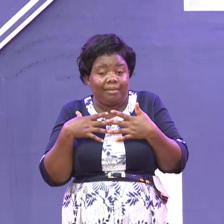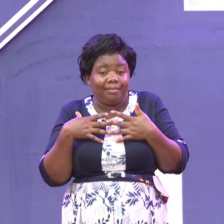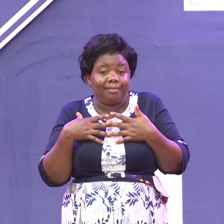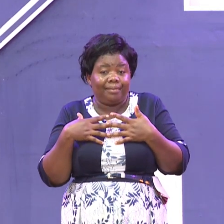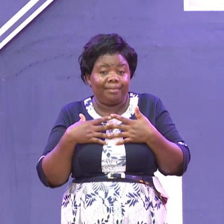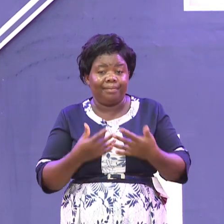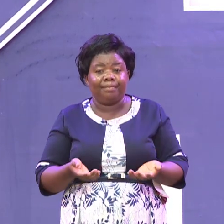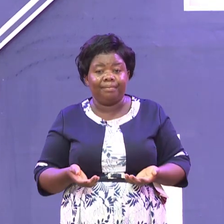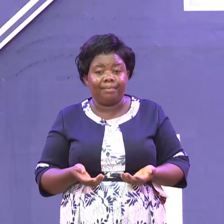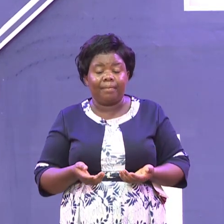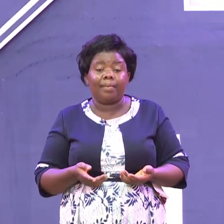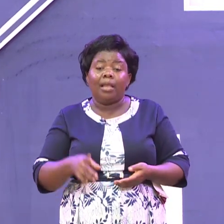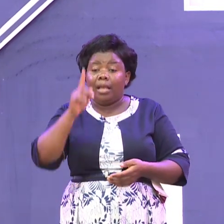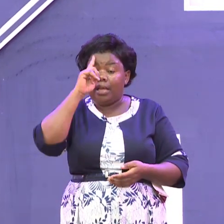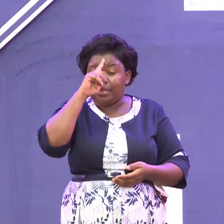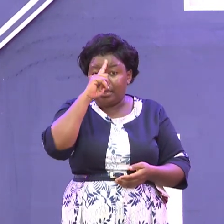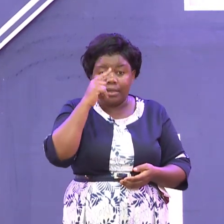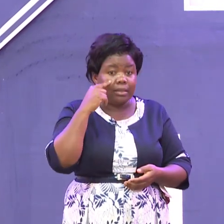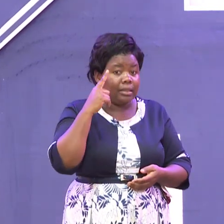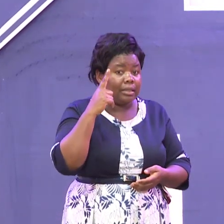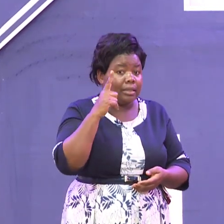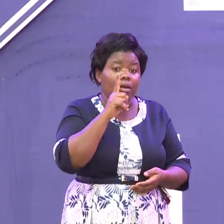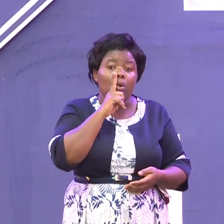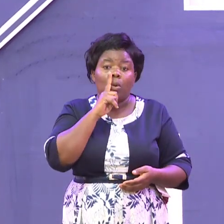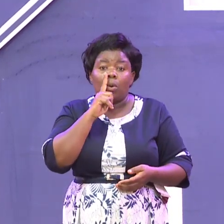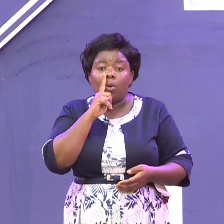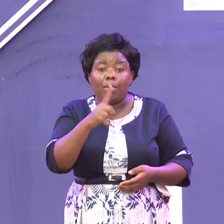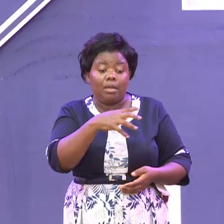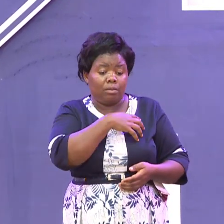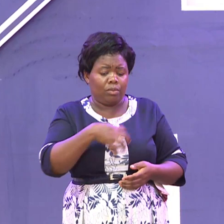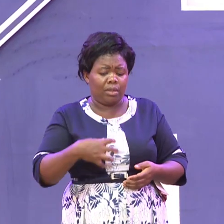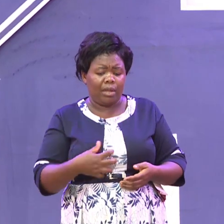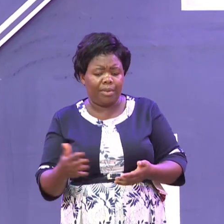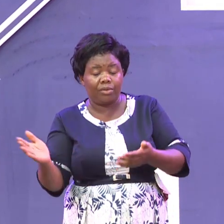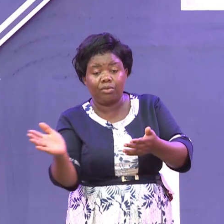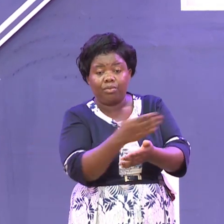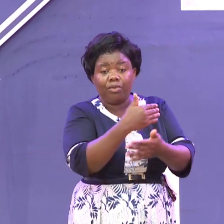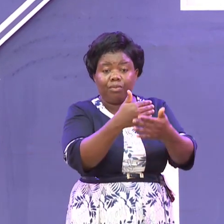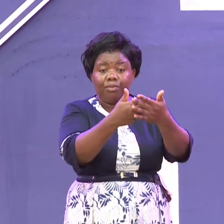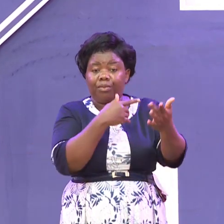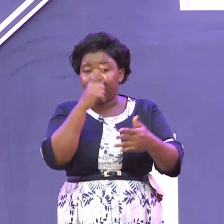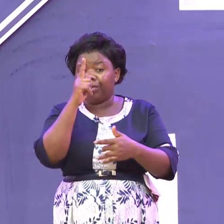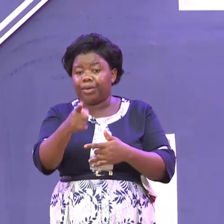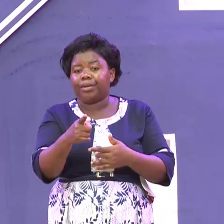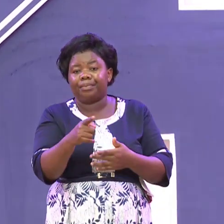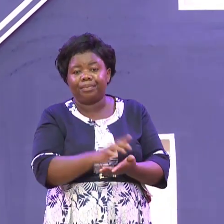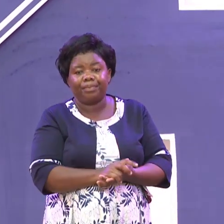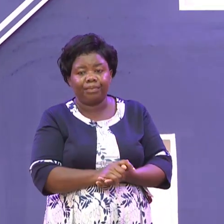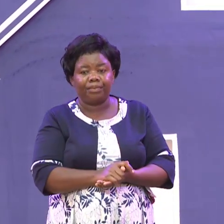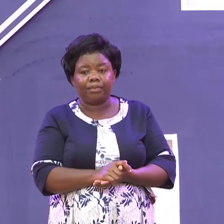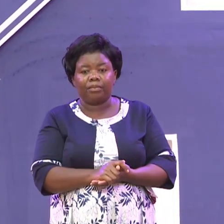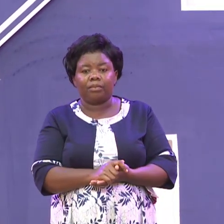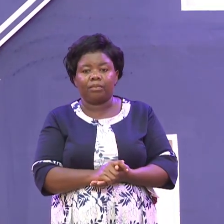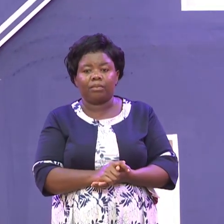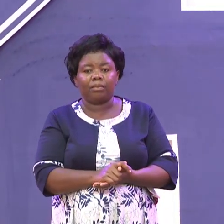afraid. Kabaka n'atuuka n'alagira ejje okumujja mu maaso ge. Then the king ordered the army to take him away